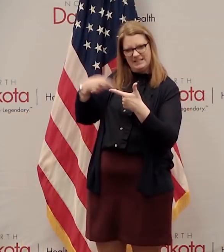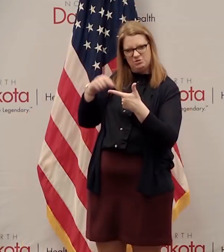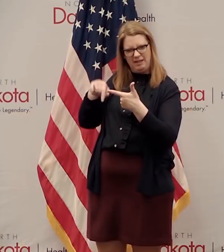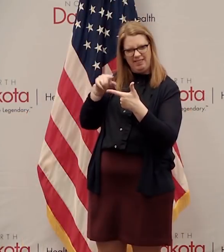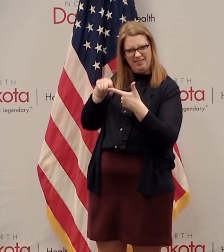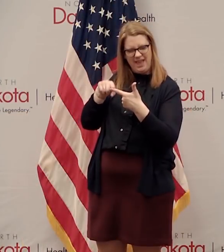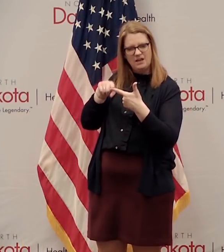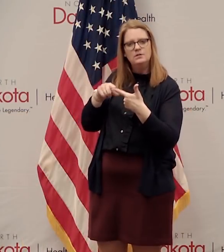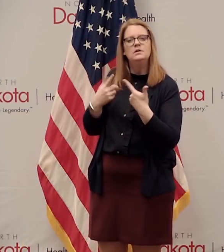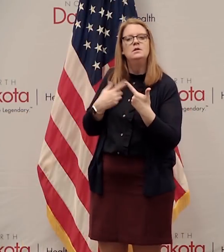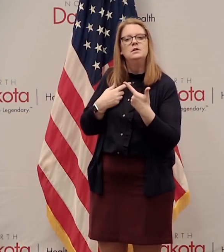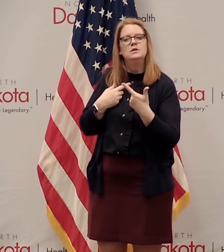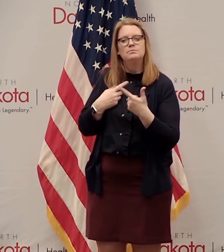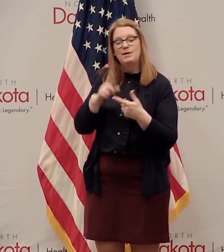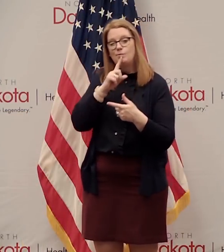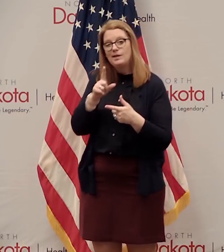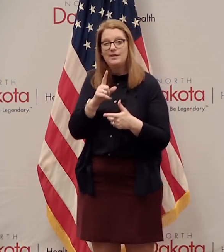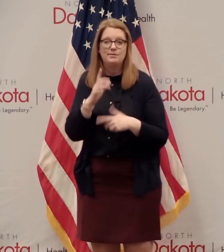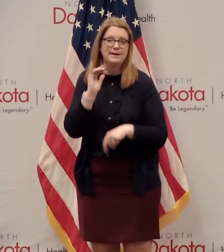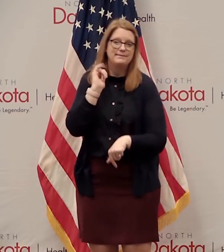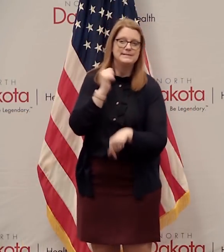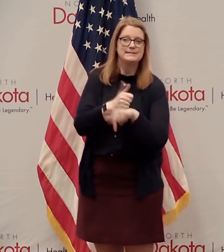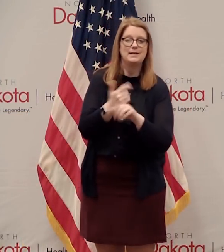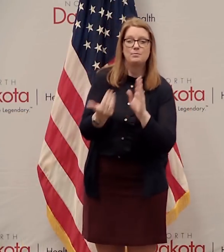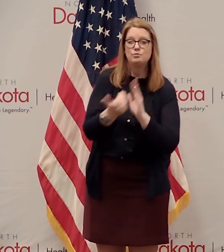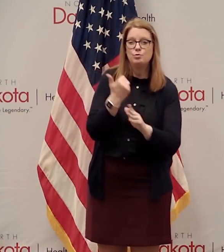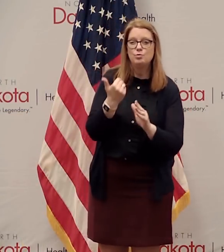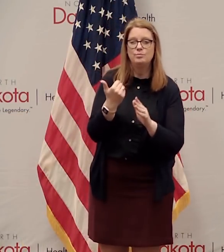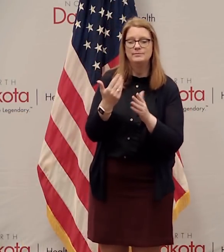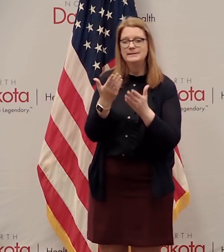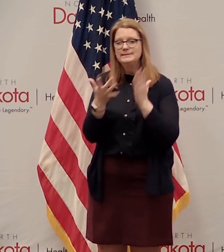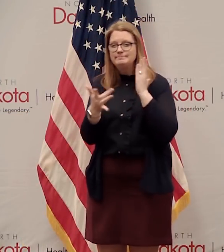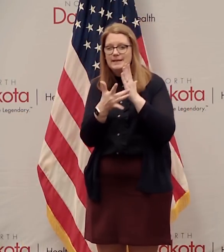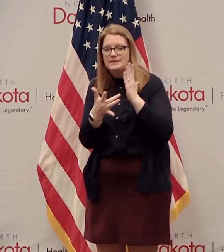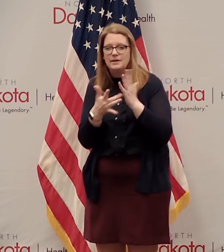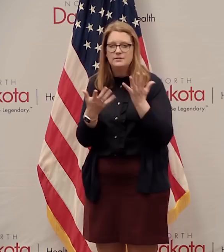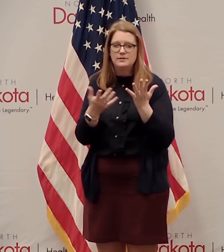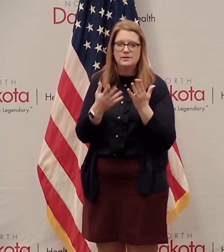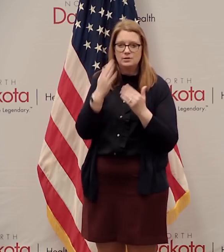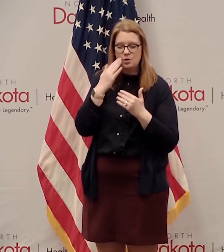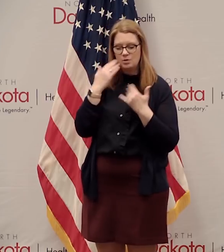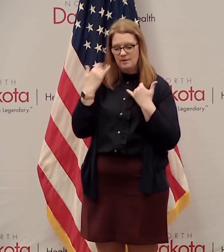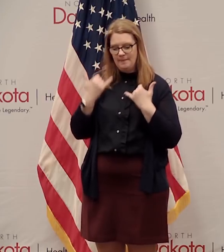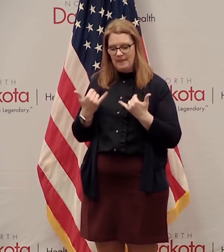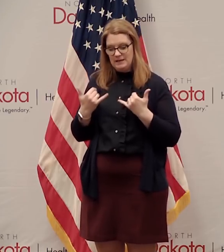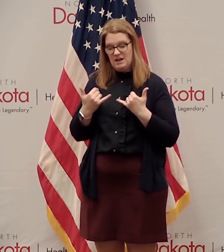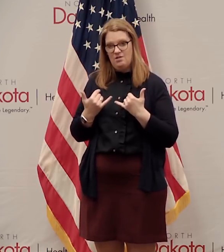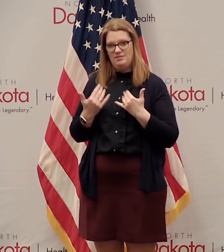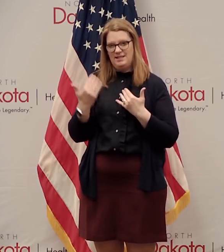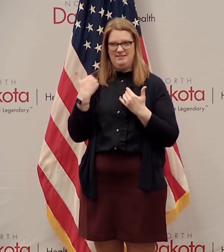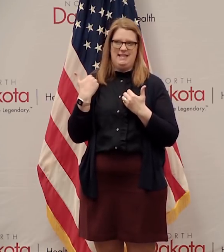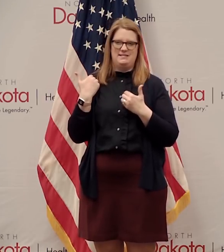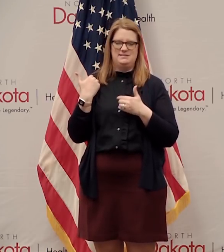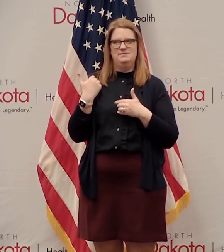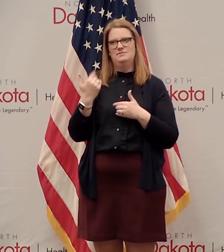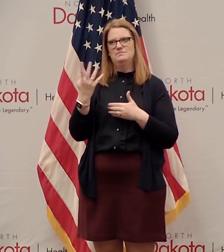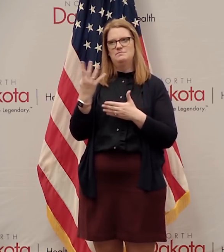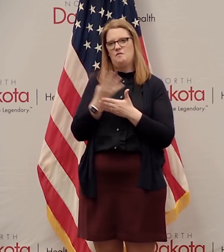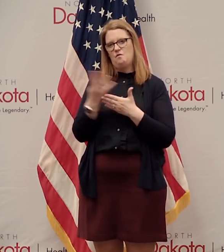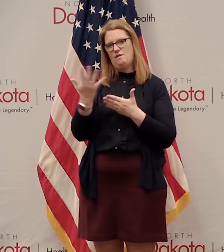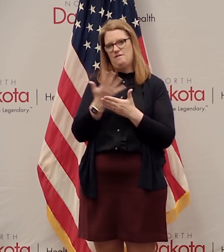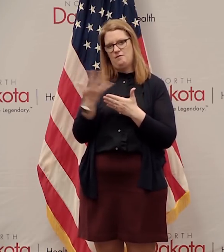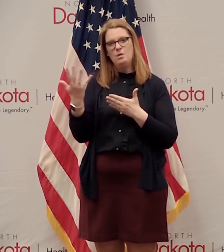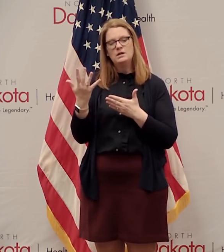to build essentially new capability from scratch, we've been kind of building it while we're flying the plane the last 4 or 5